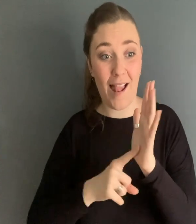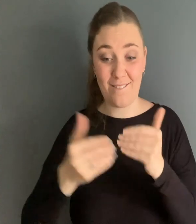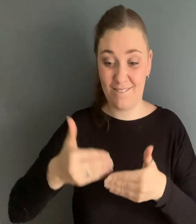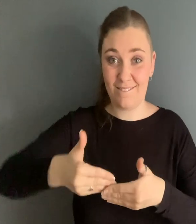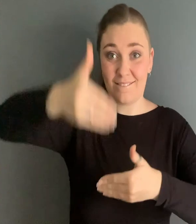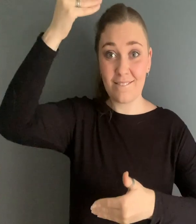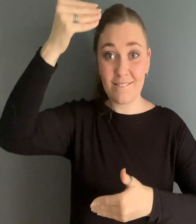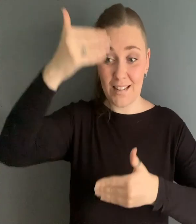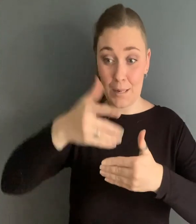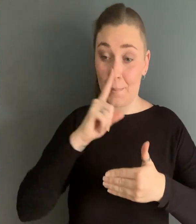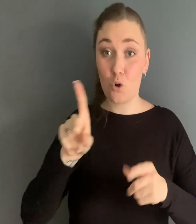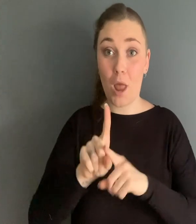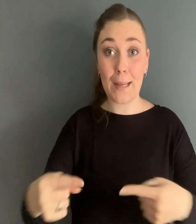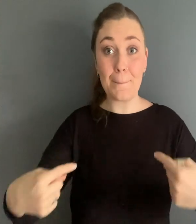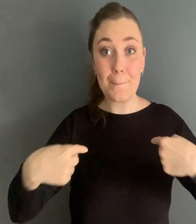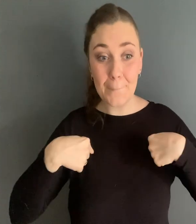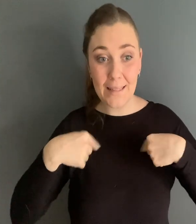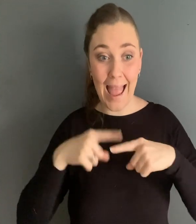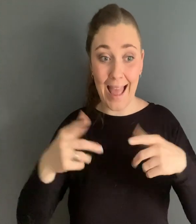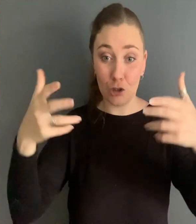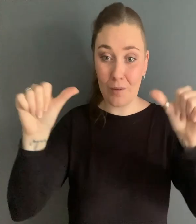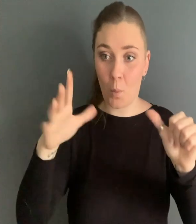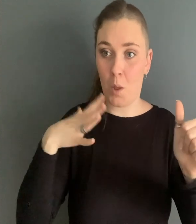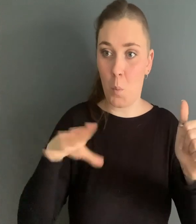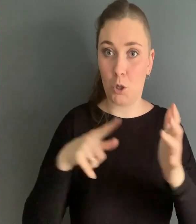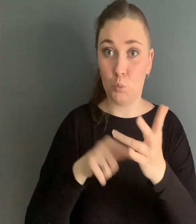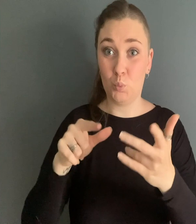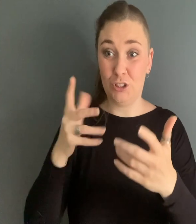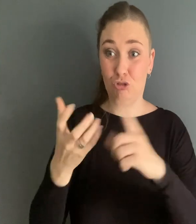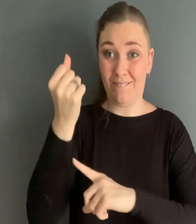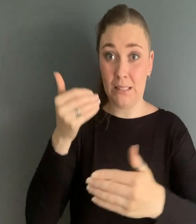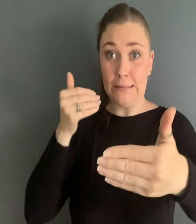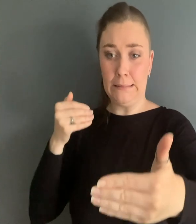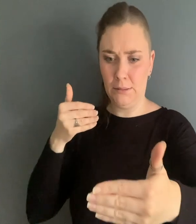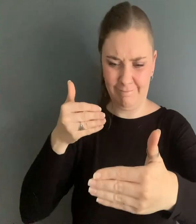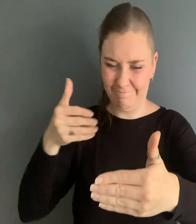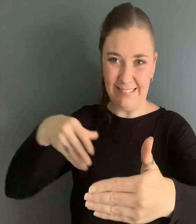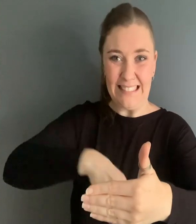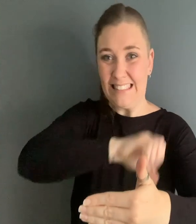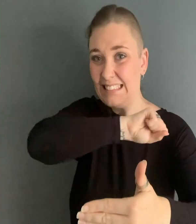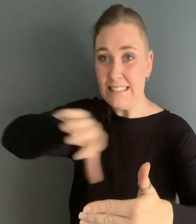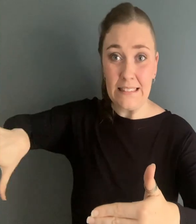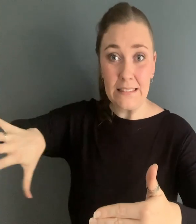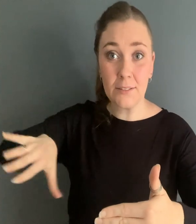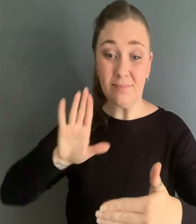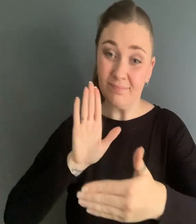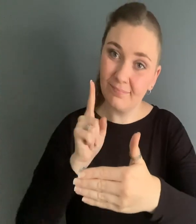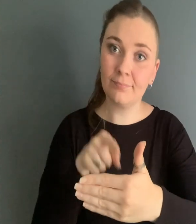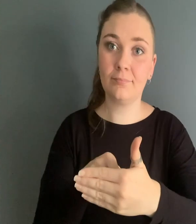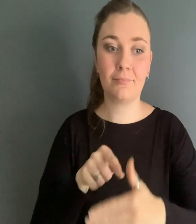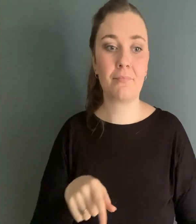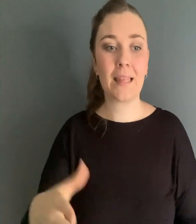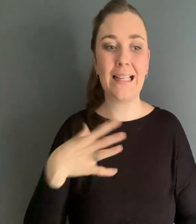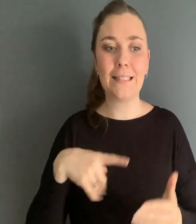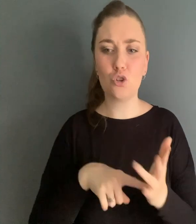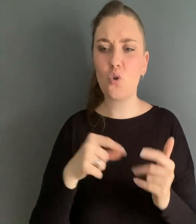people like me and achieving in the way that we want. We need to eradicate the